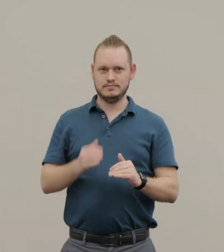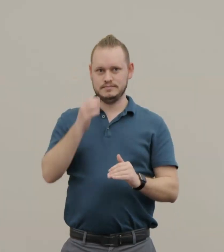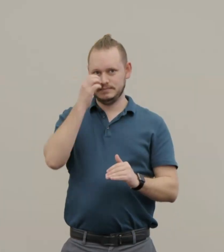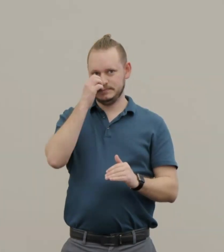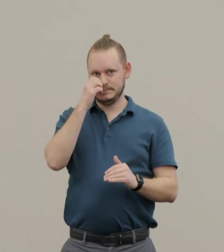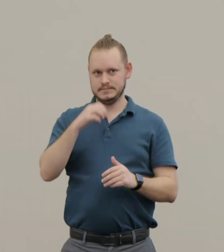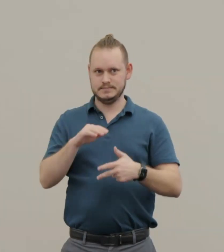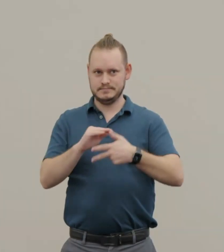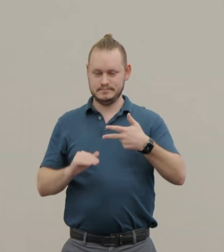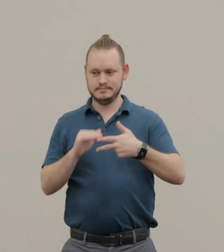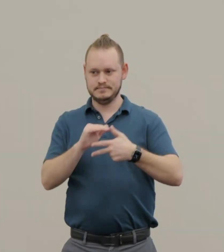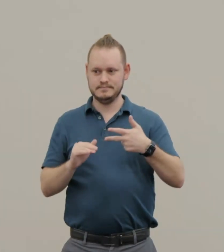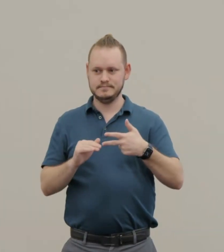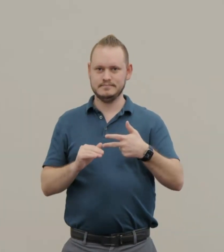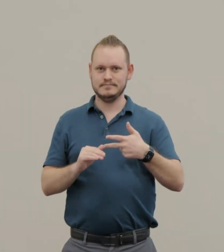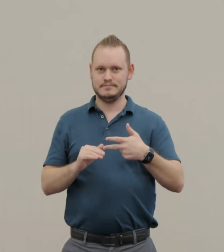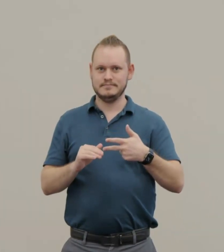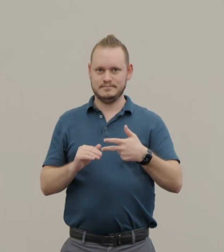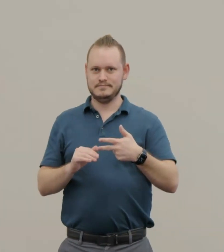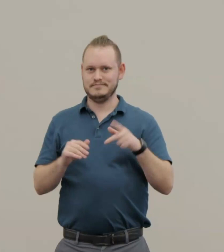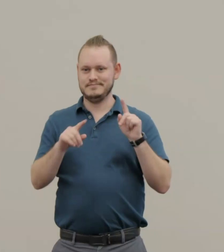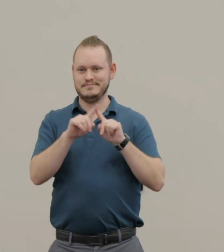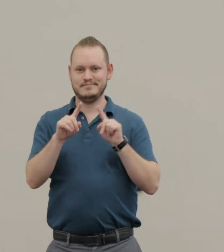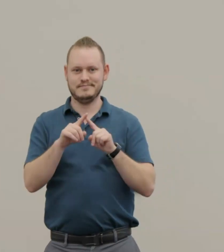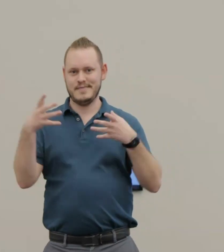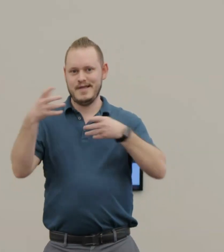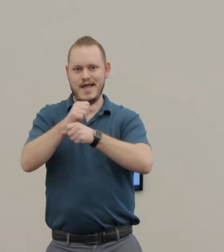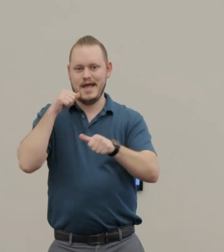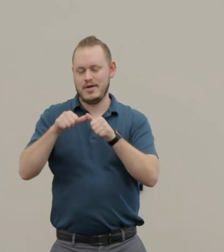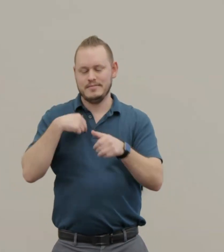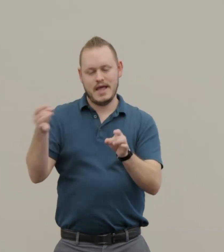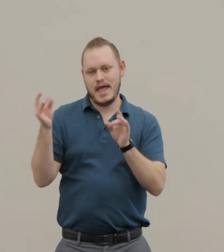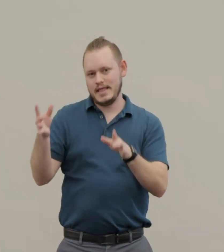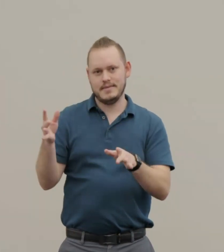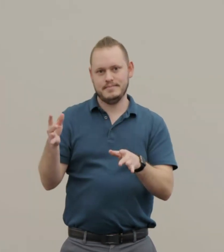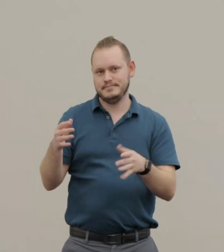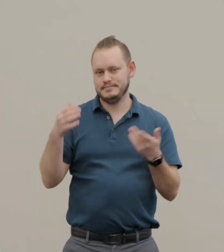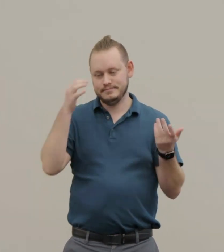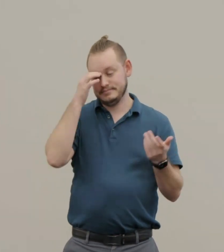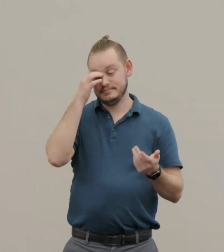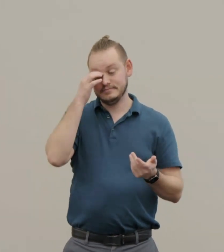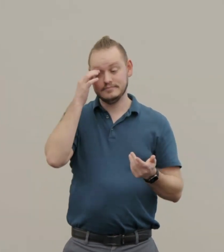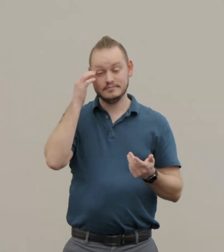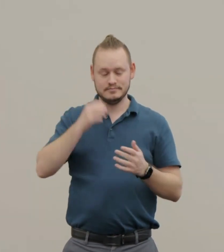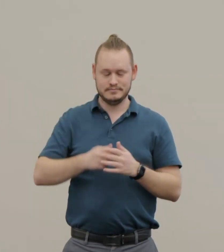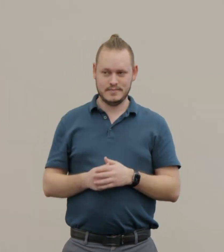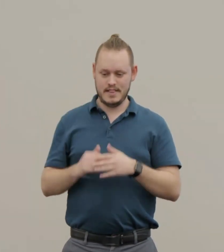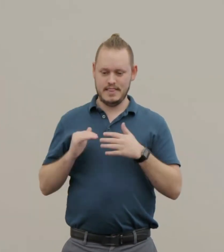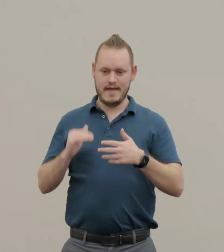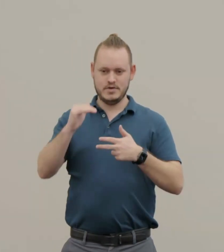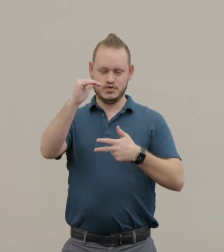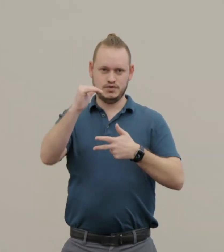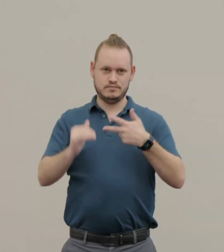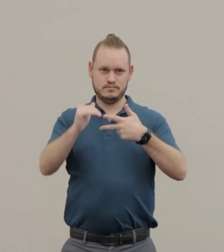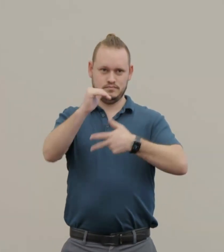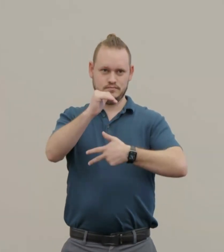Accessibility Guidelines, again, acronyms. I hate acronyms. I always try to say it out. But these levels